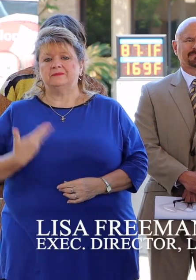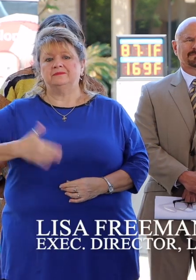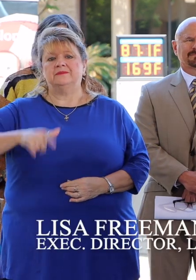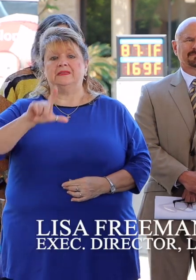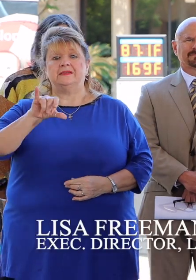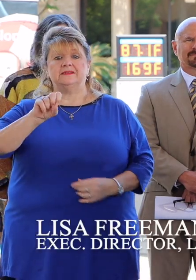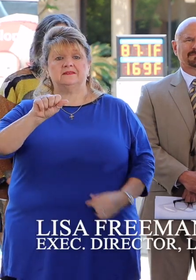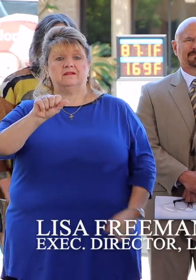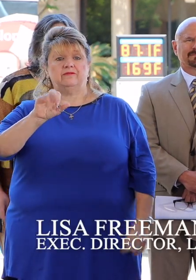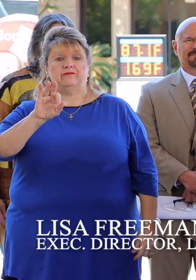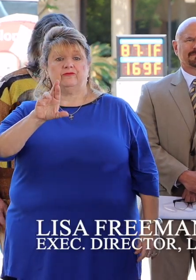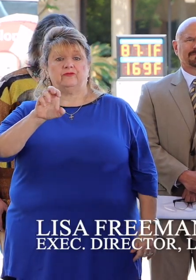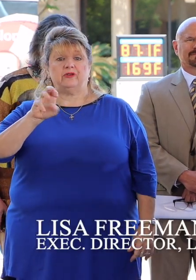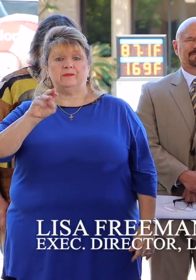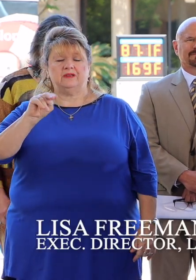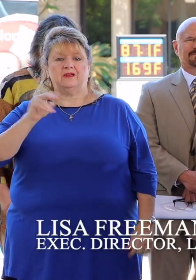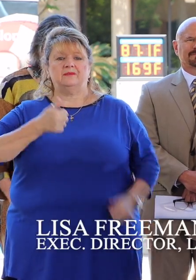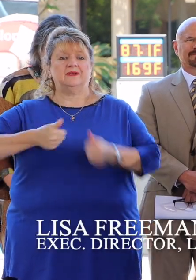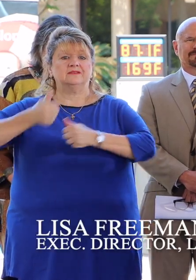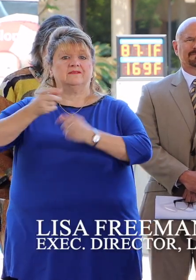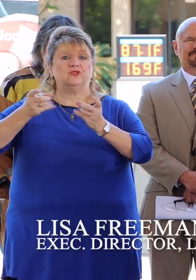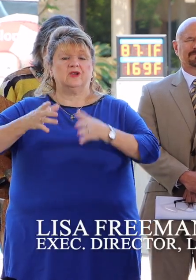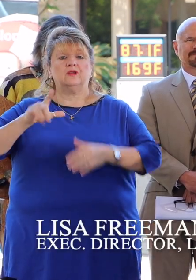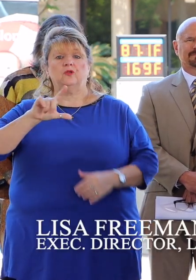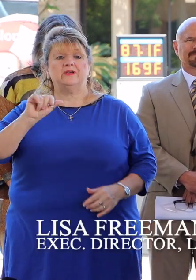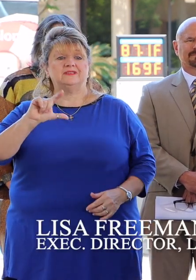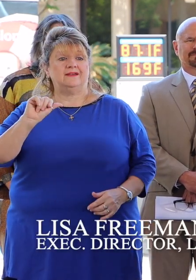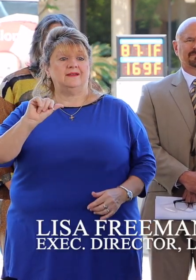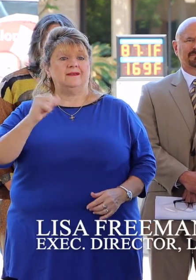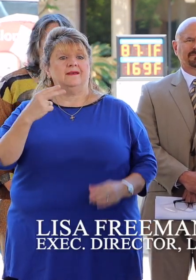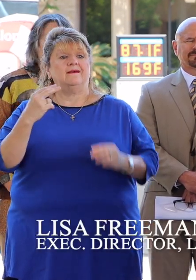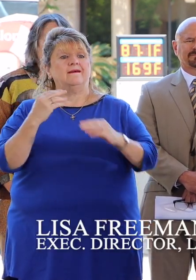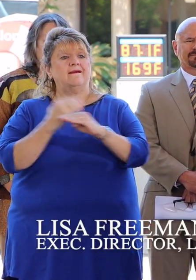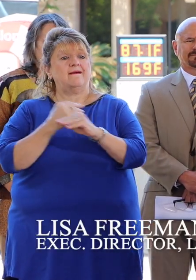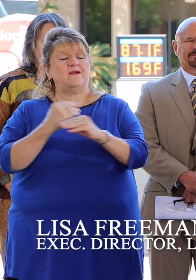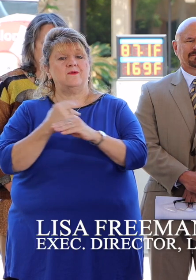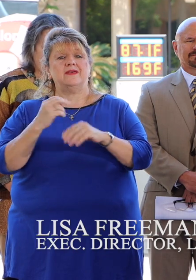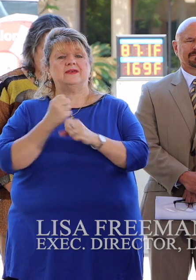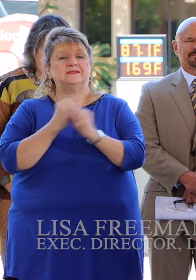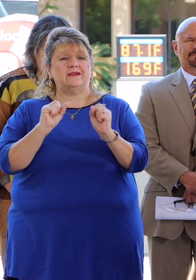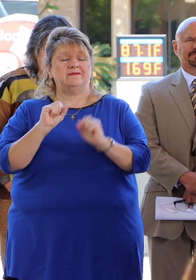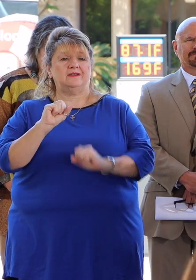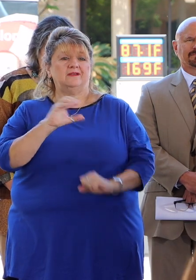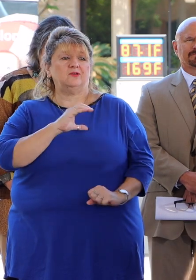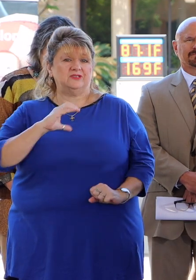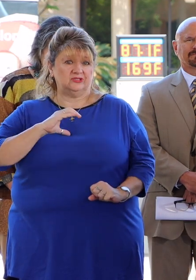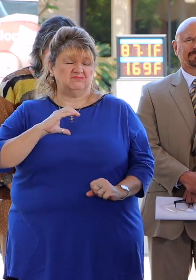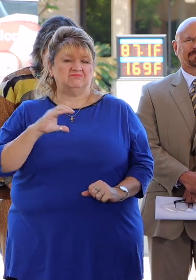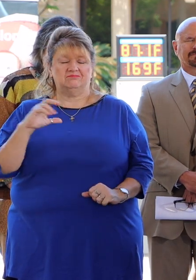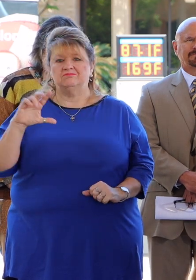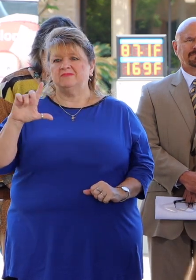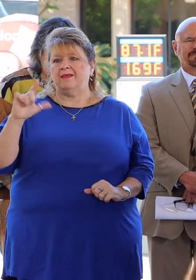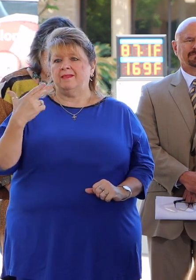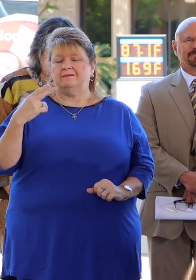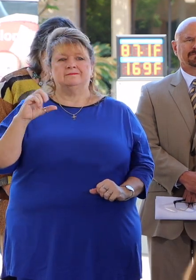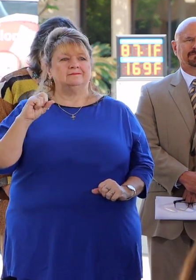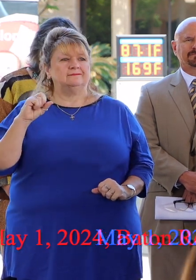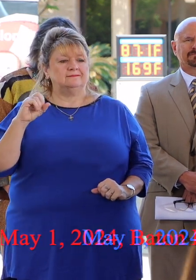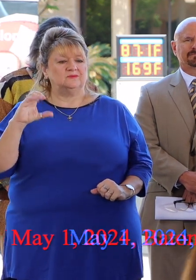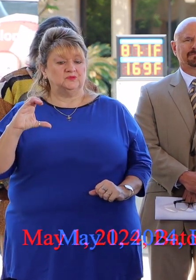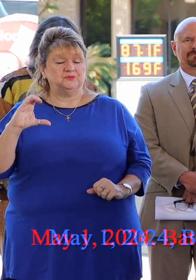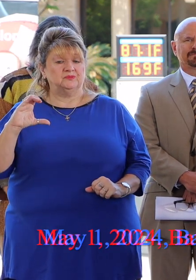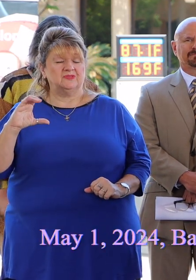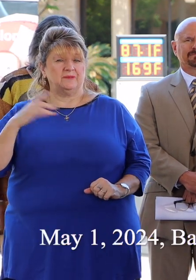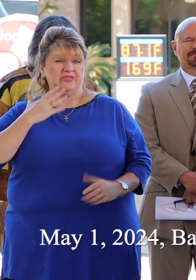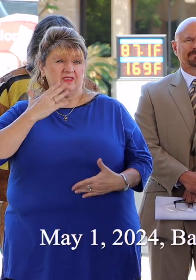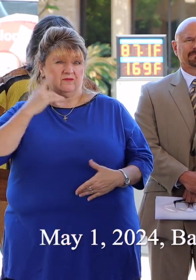I'm Lisa Freeman. I'm the Executive Director of the Louisiana Highway Safety Commission, and I just want to say how grateful we are that you've joined us